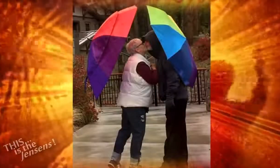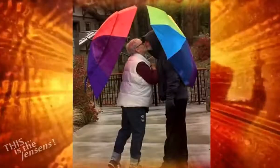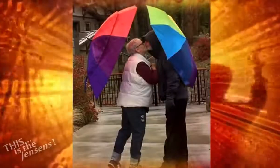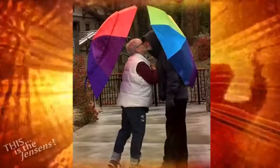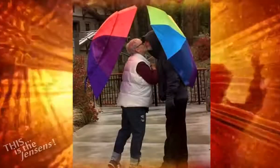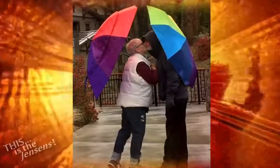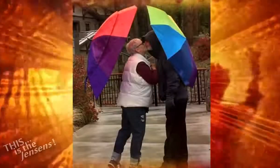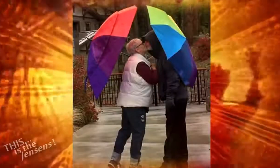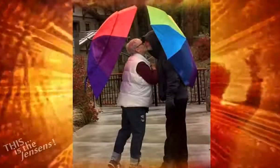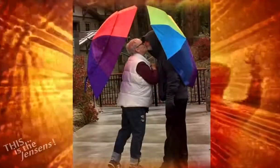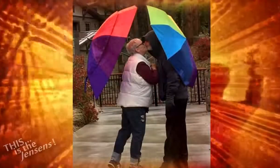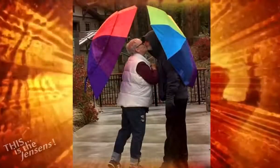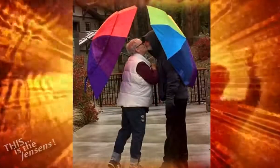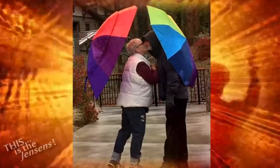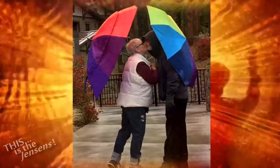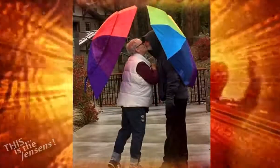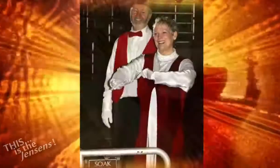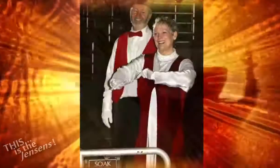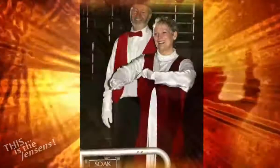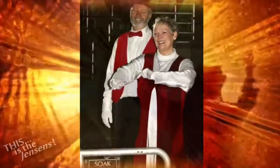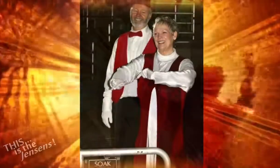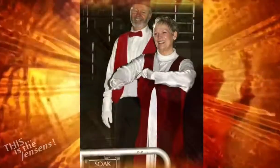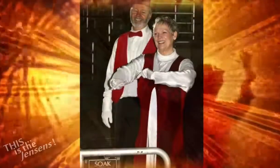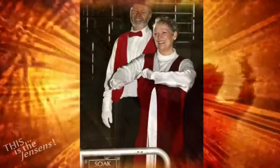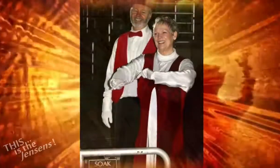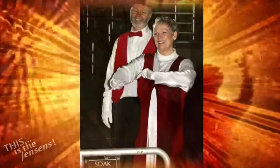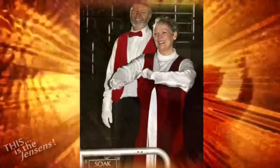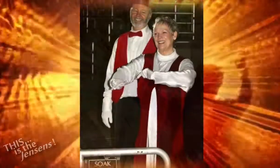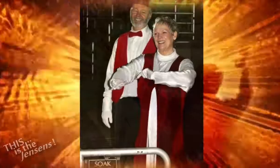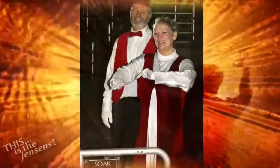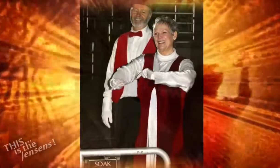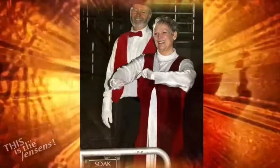enjoyed working with couples and edifying marriages since 1988.